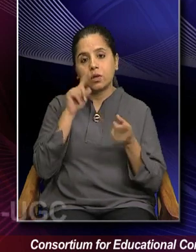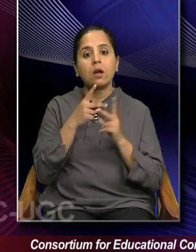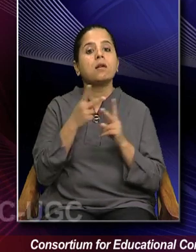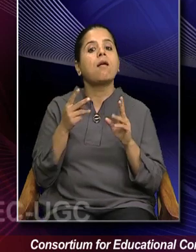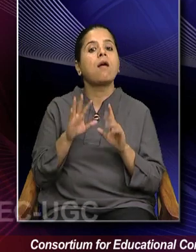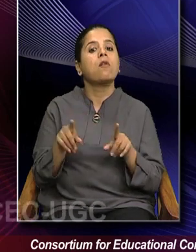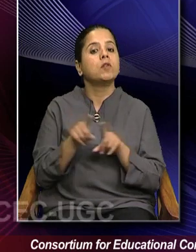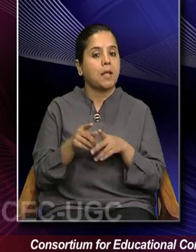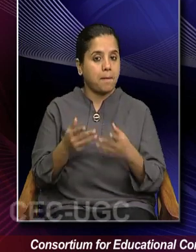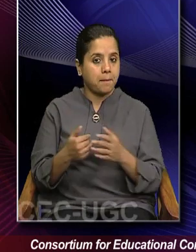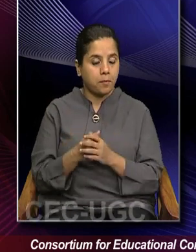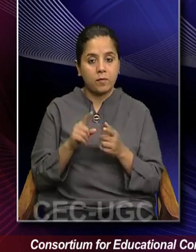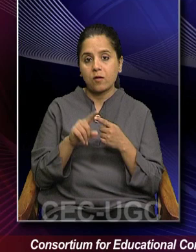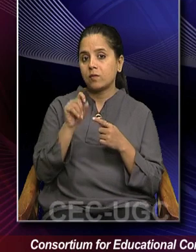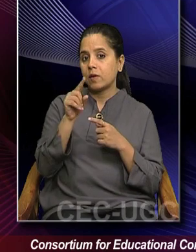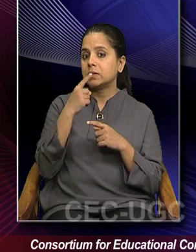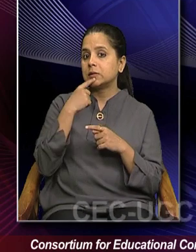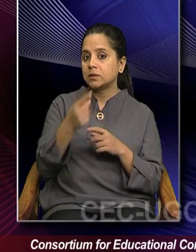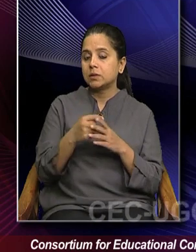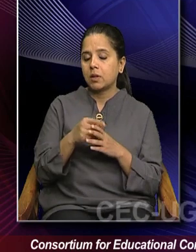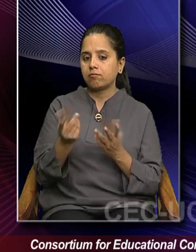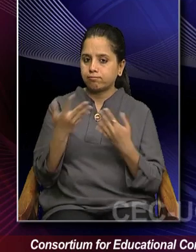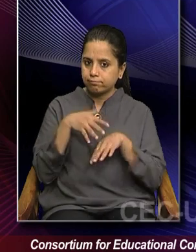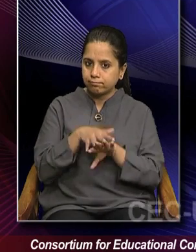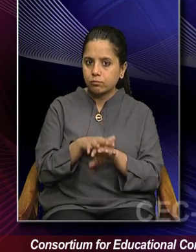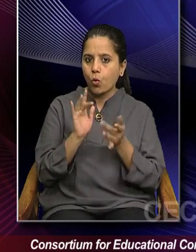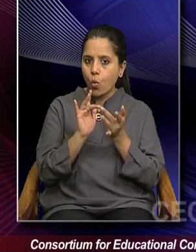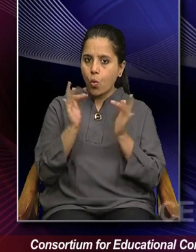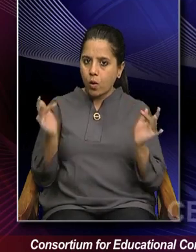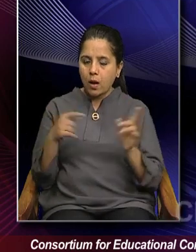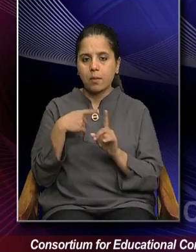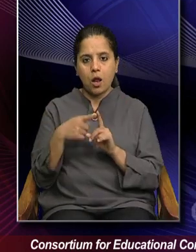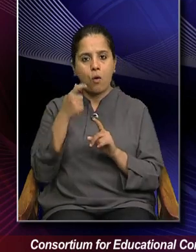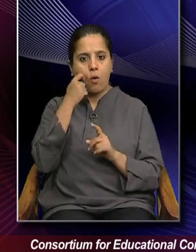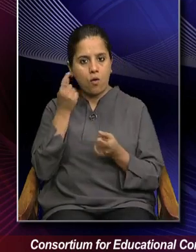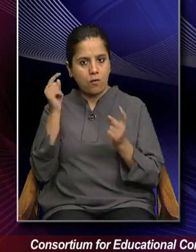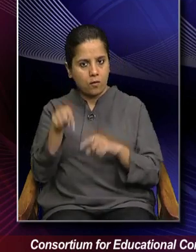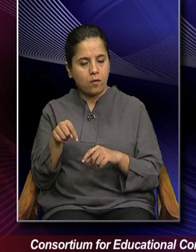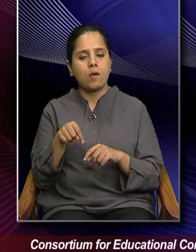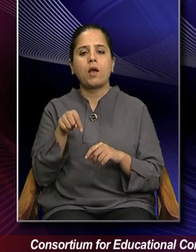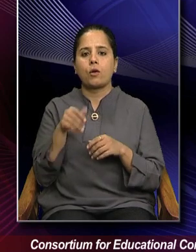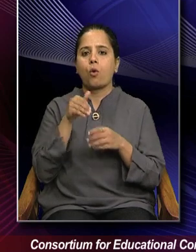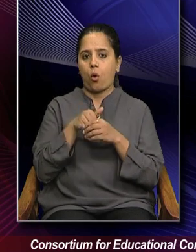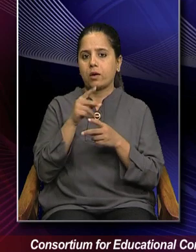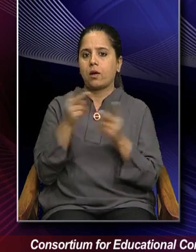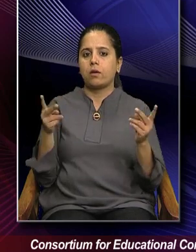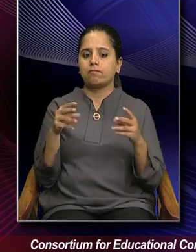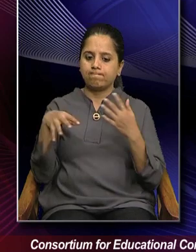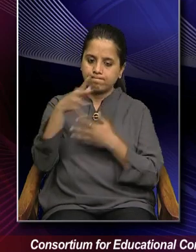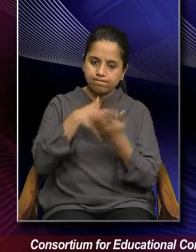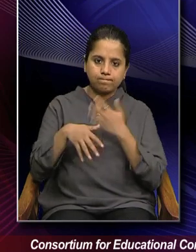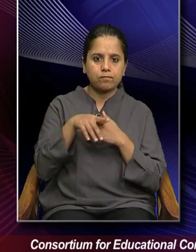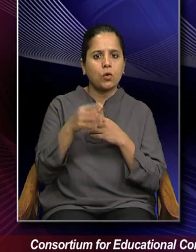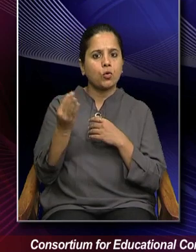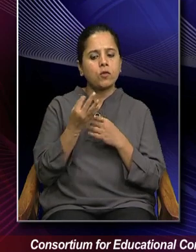also. The first is blend online and offline content. Use the